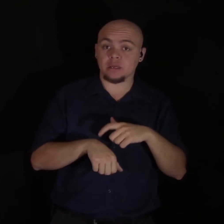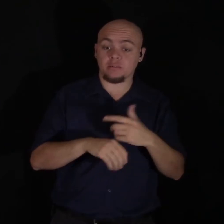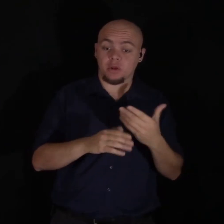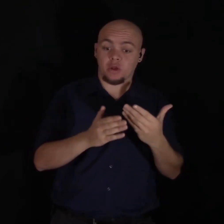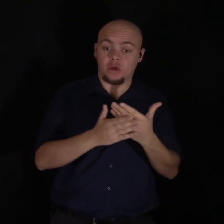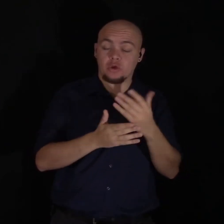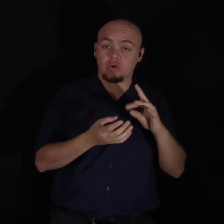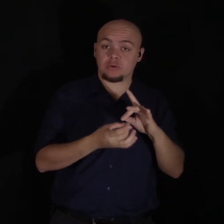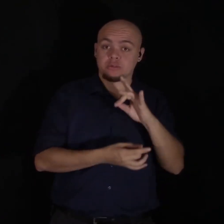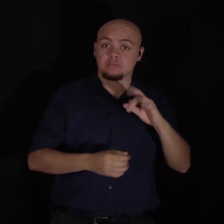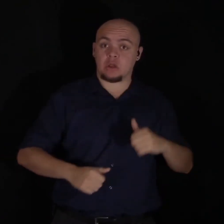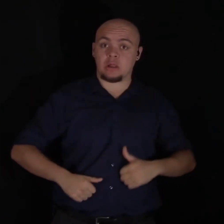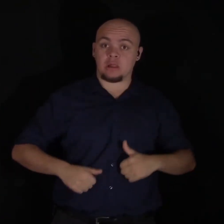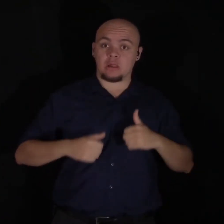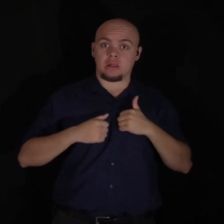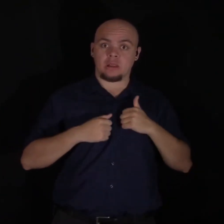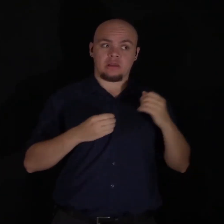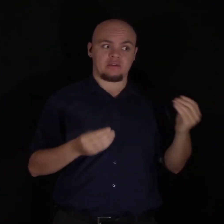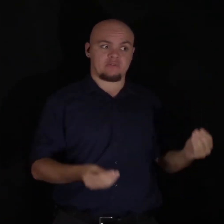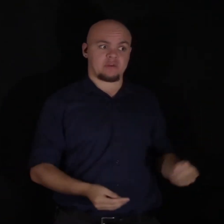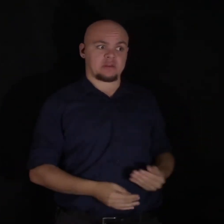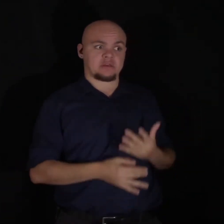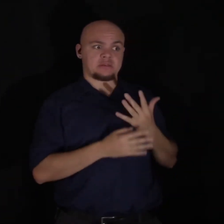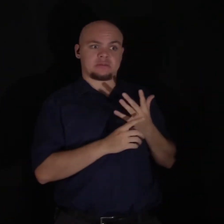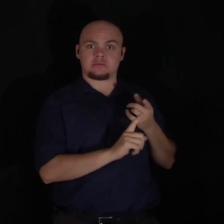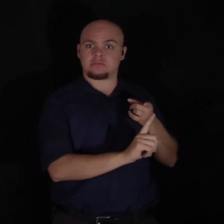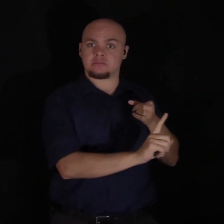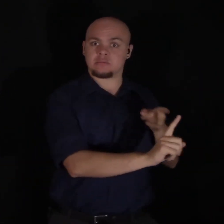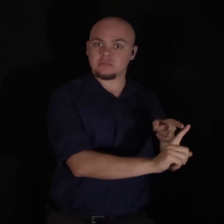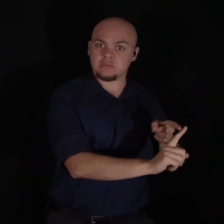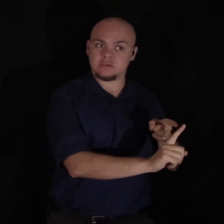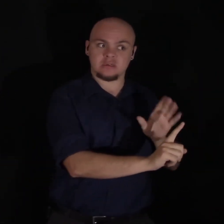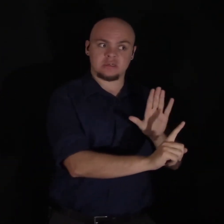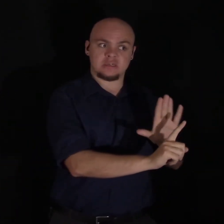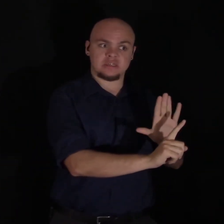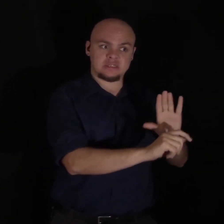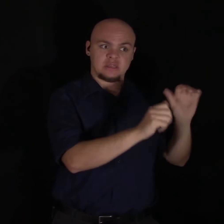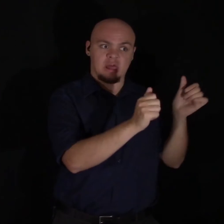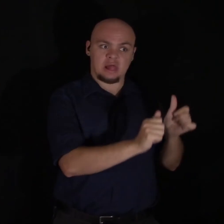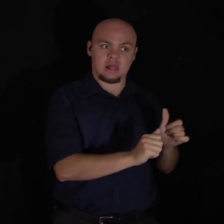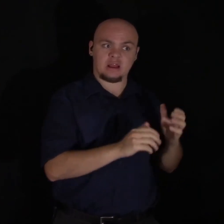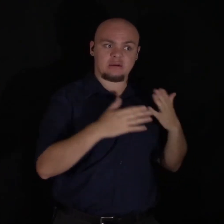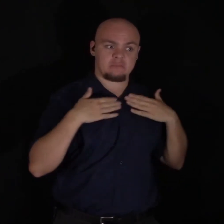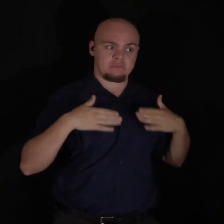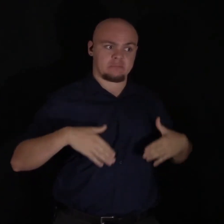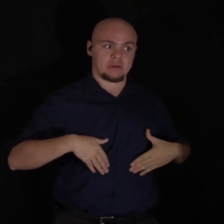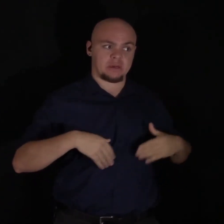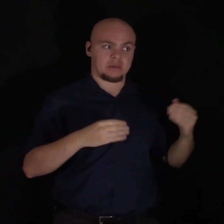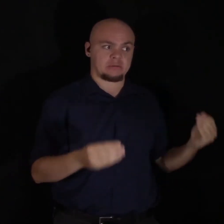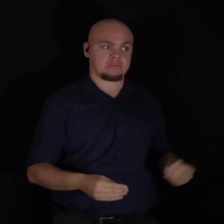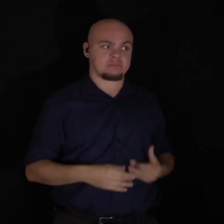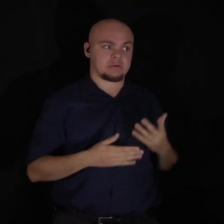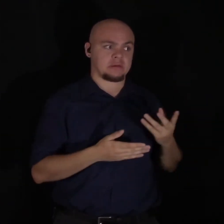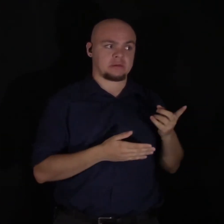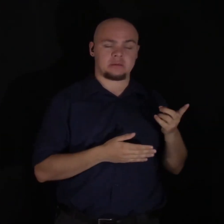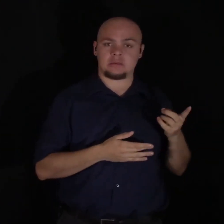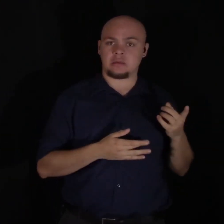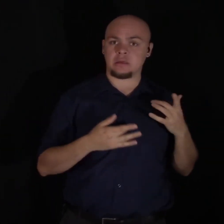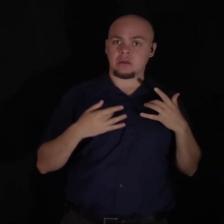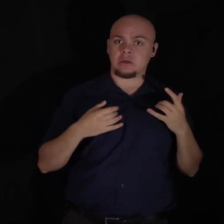of life animated the decaying frame of the stranger. He manifested the greatest eagerness to be